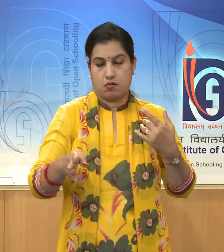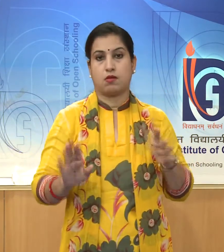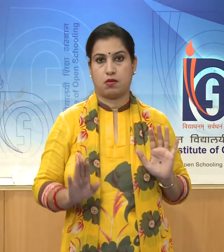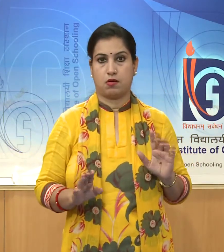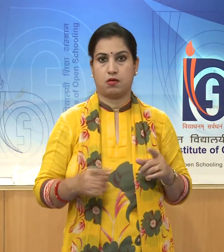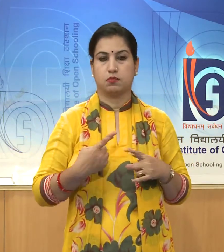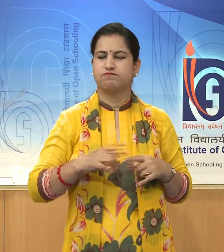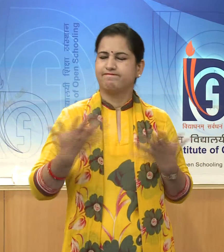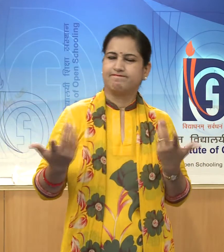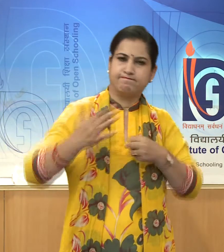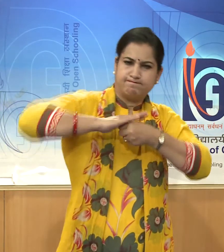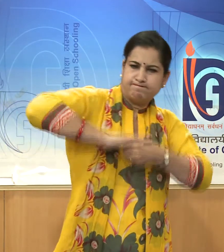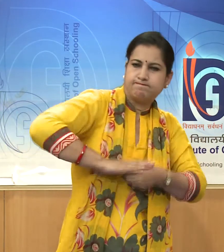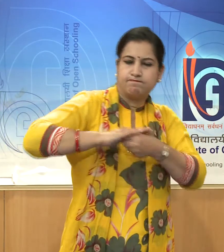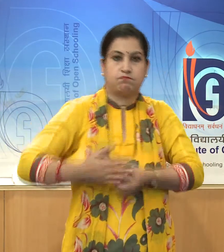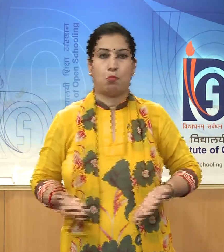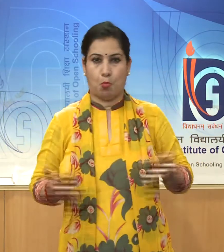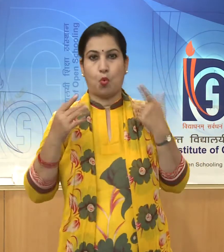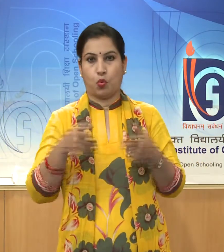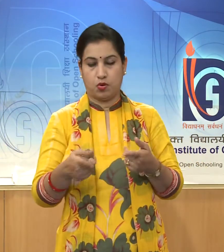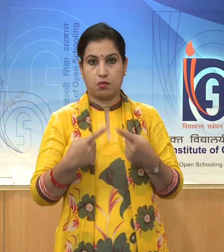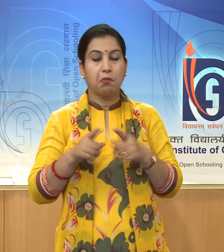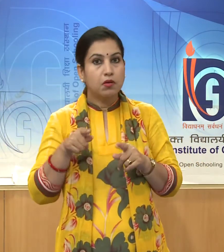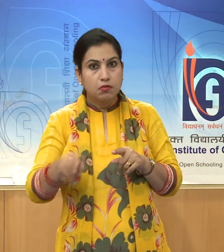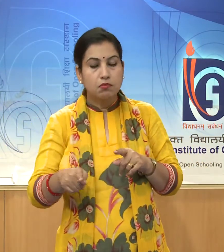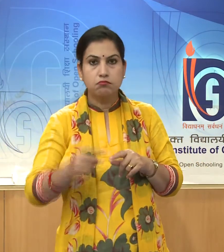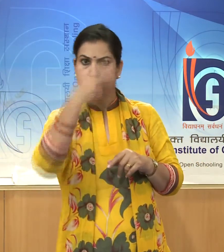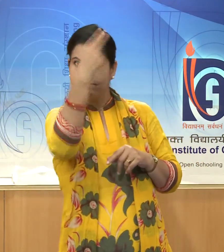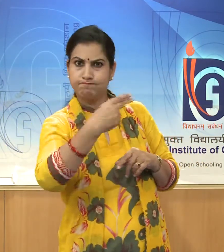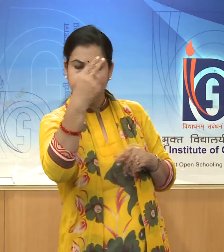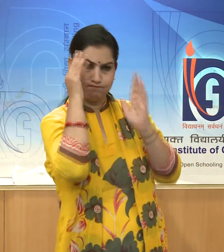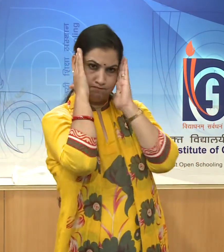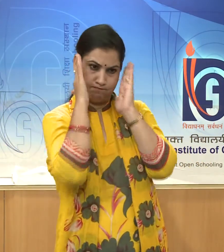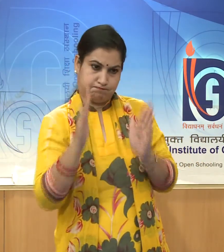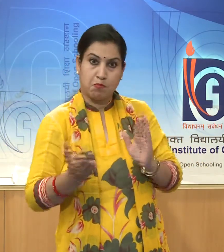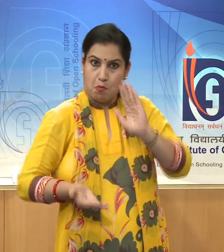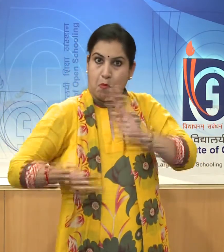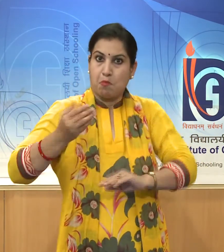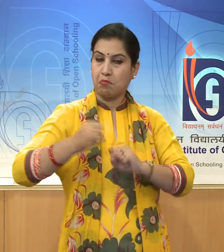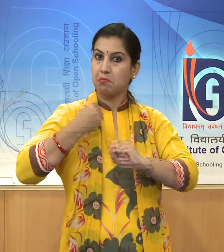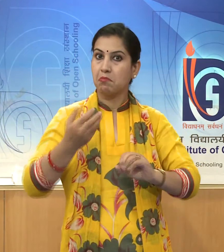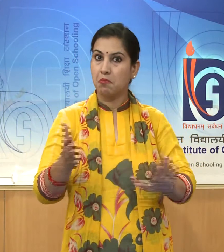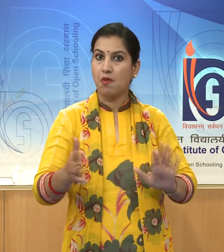and discouragement, he was a dedicated painter.